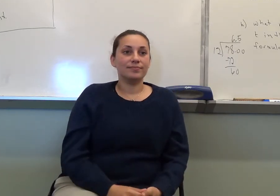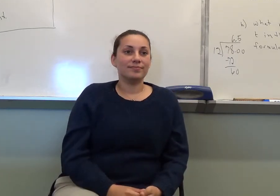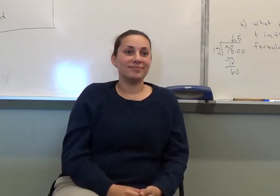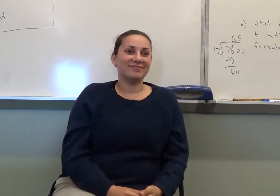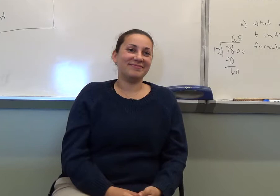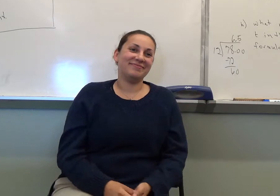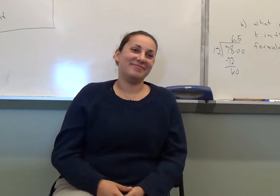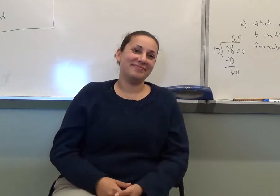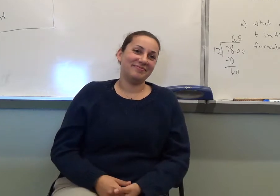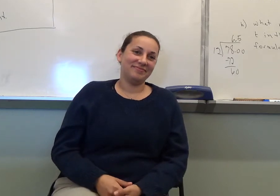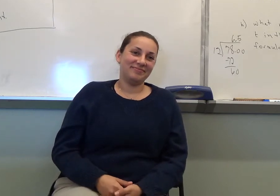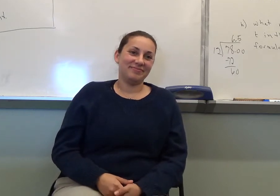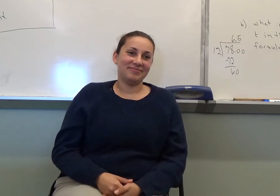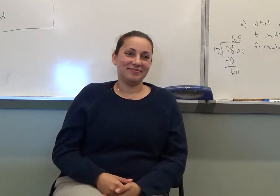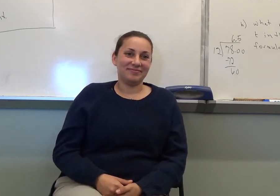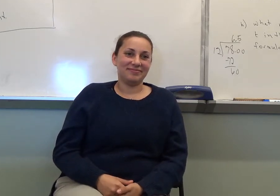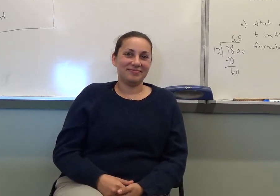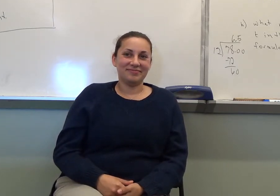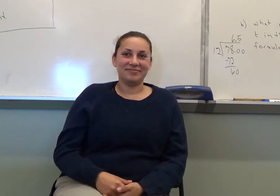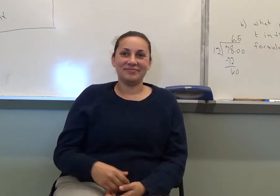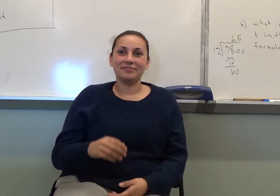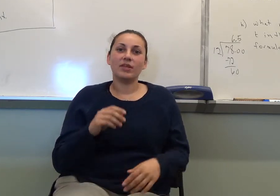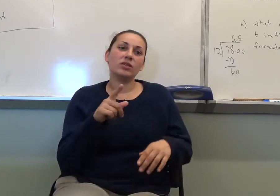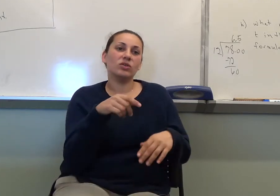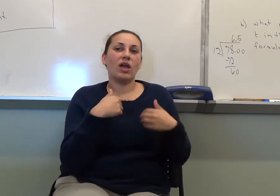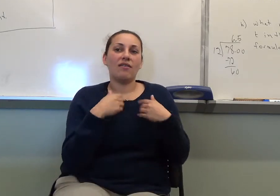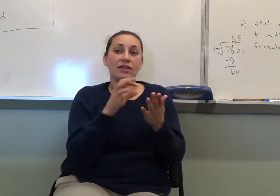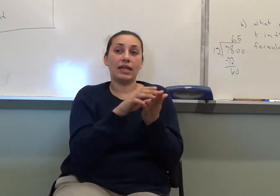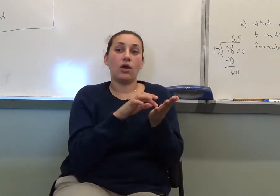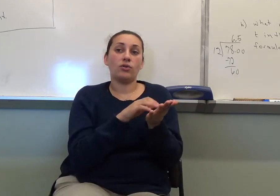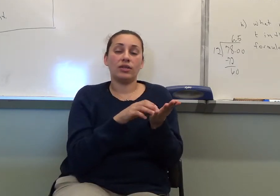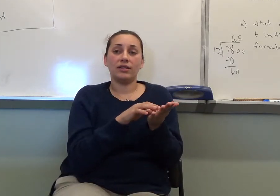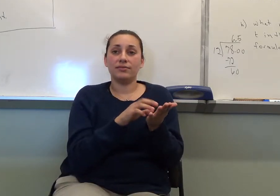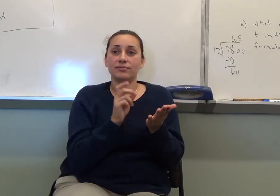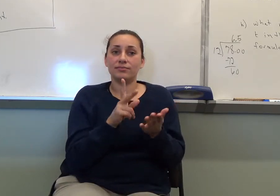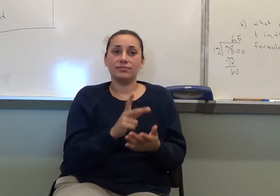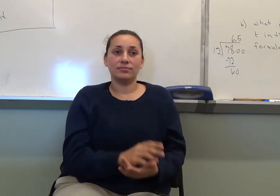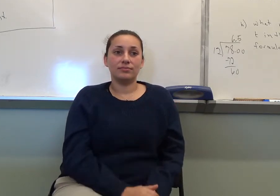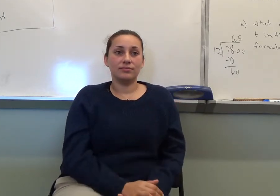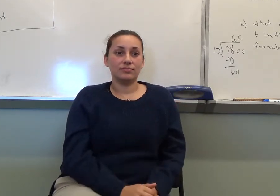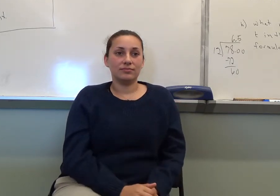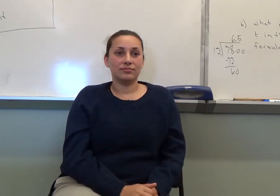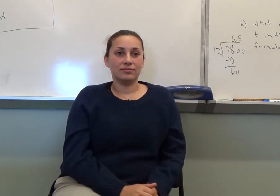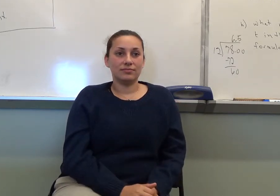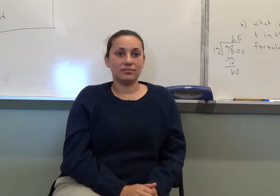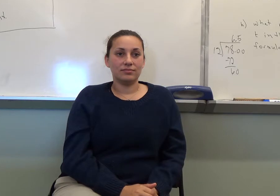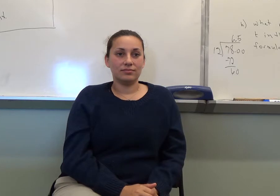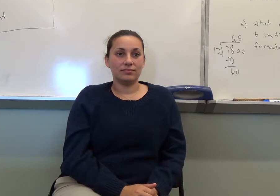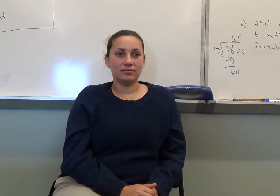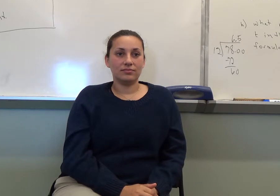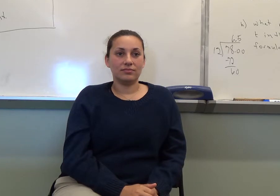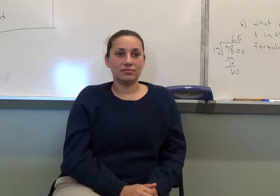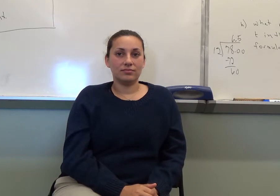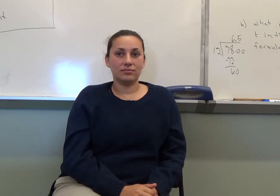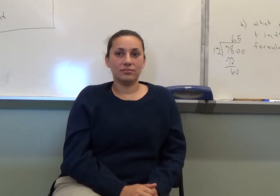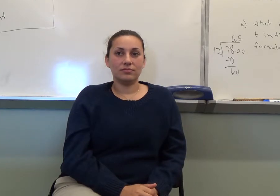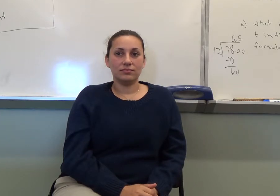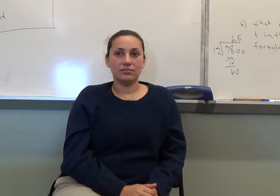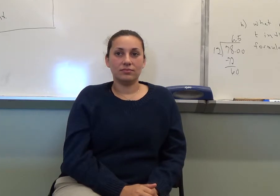it. Okay, so take out your calculator since you have it, and let's put them in there and see what we get. And if